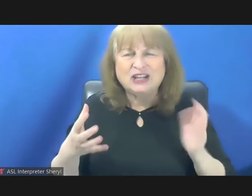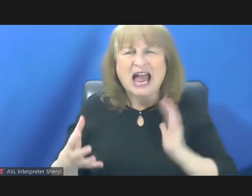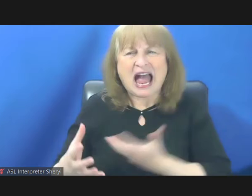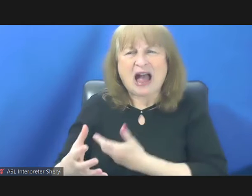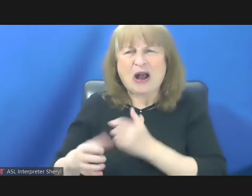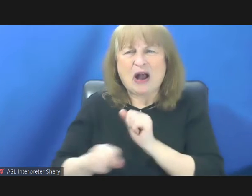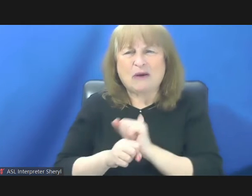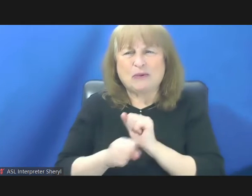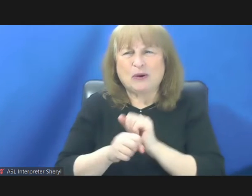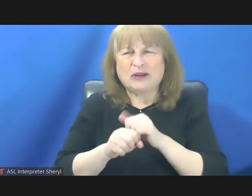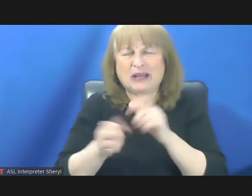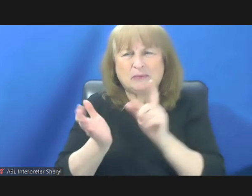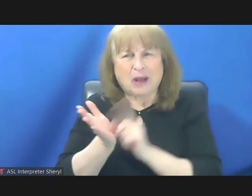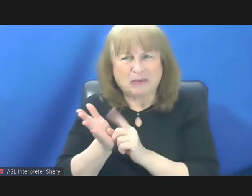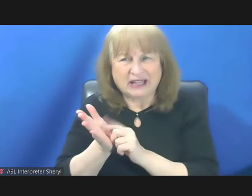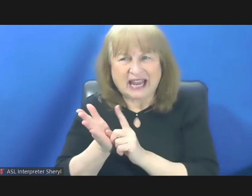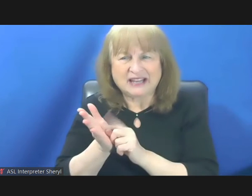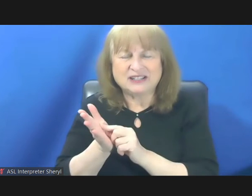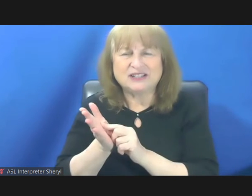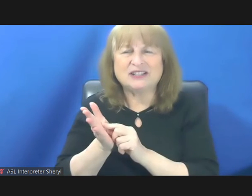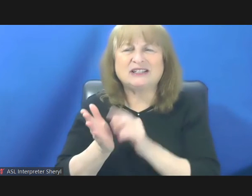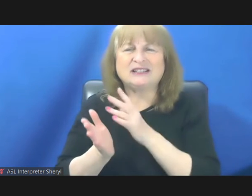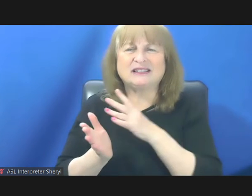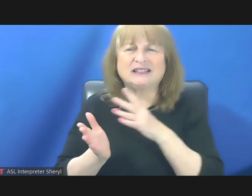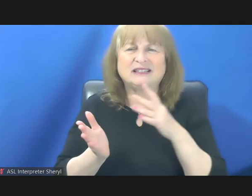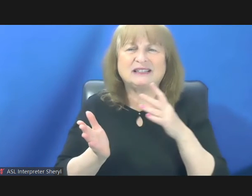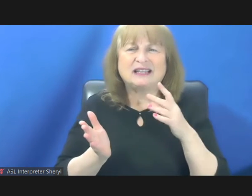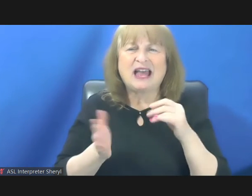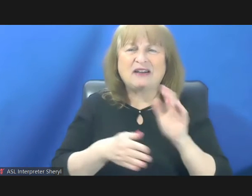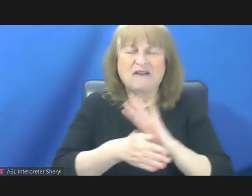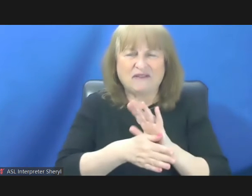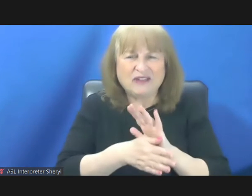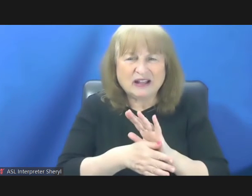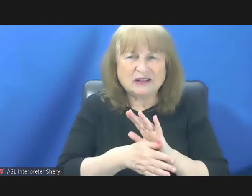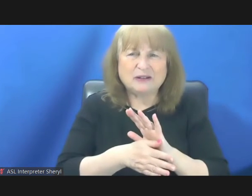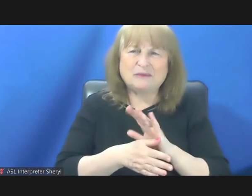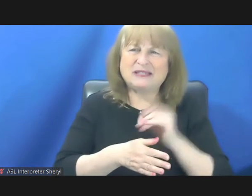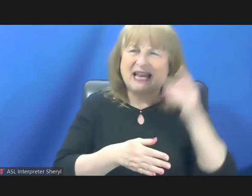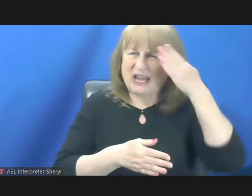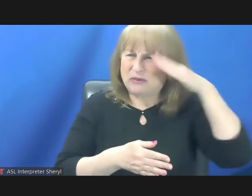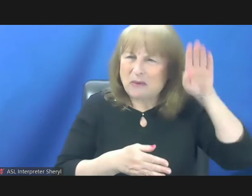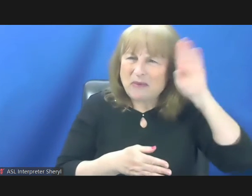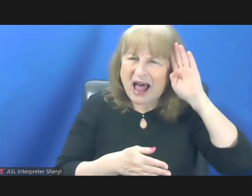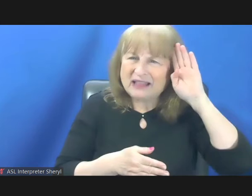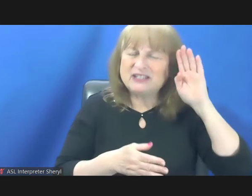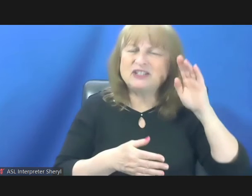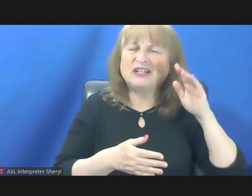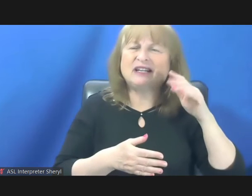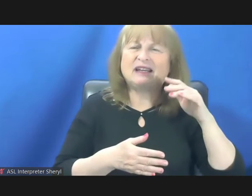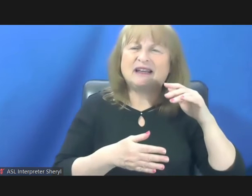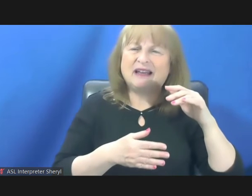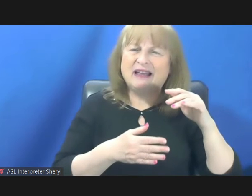in publications and films and anthropology and film